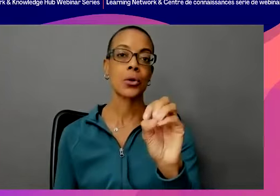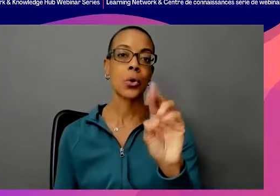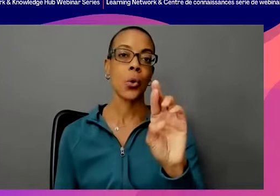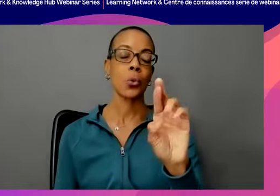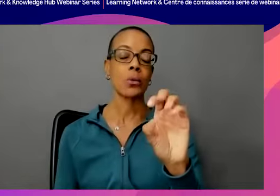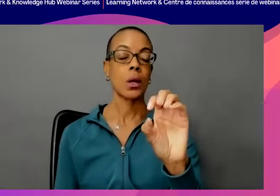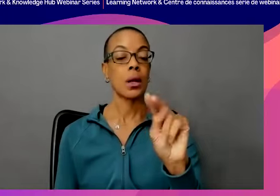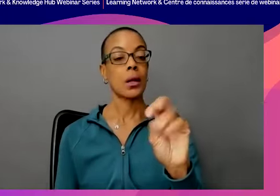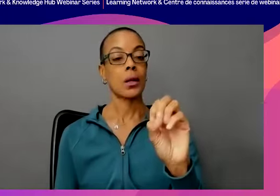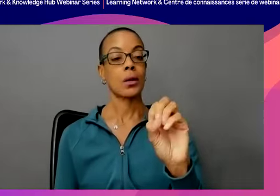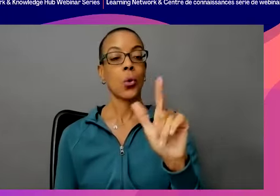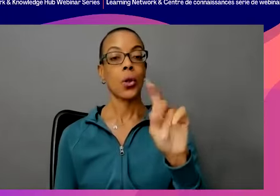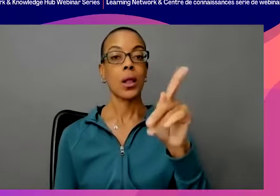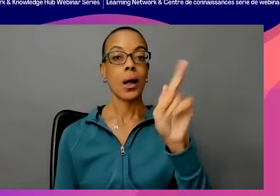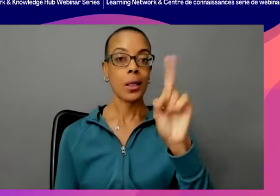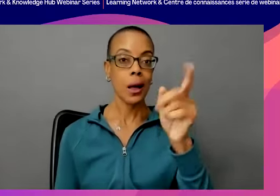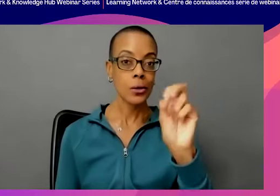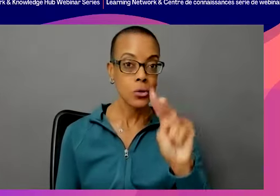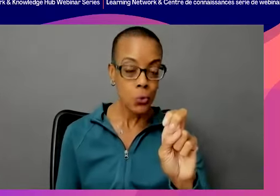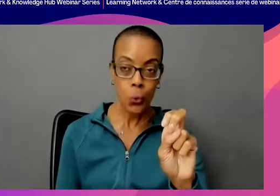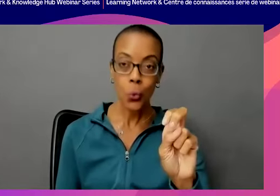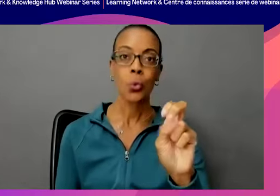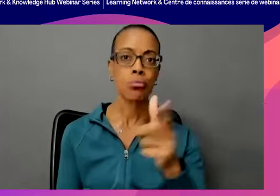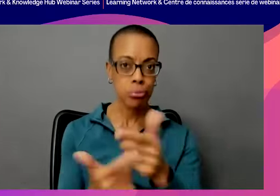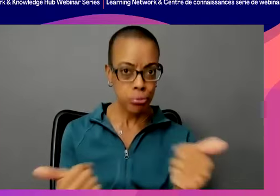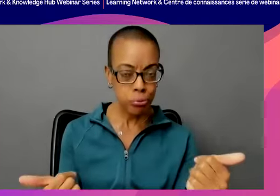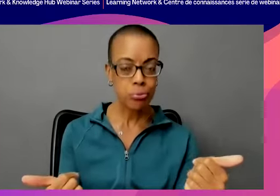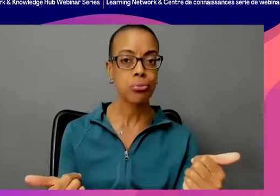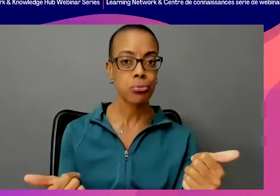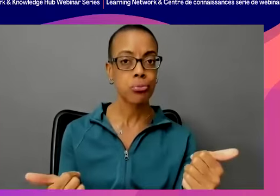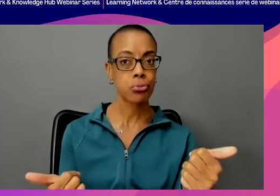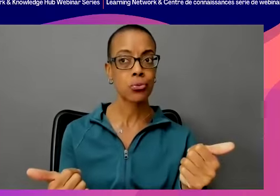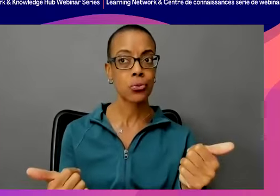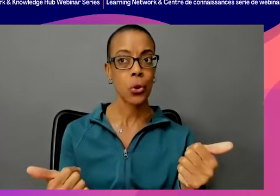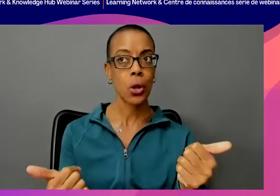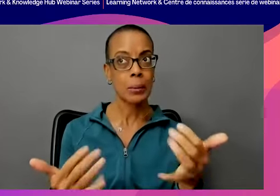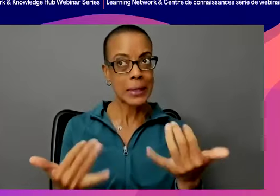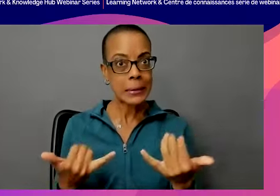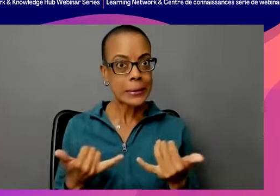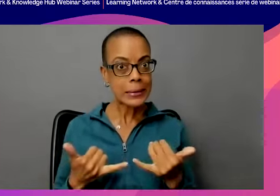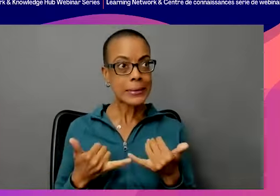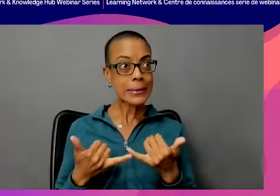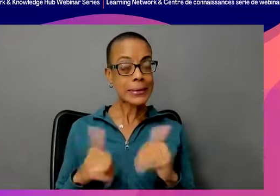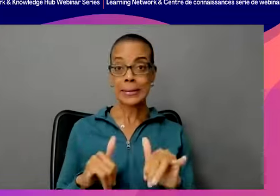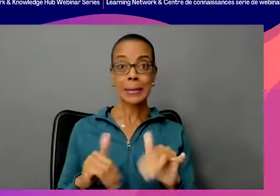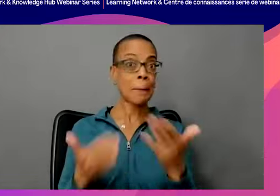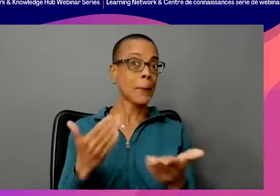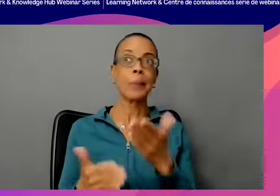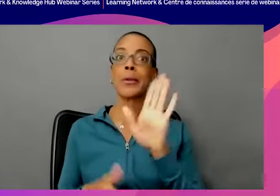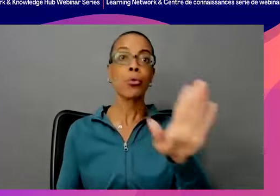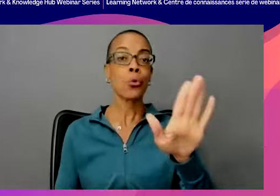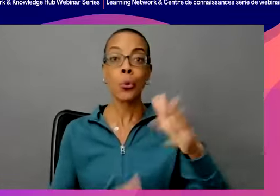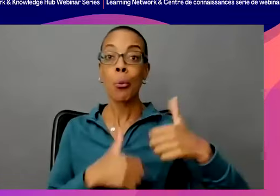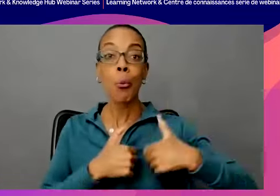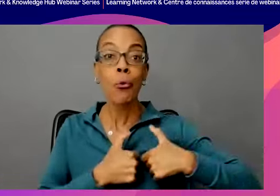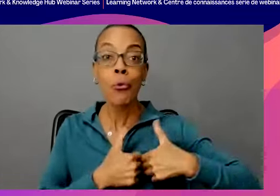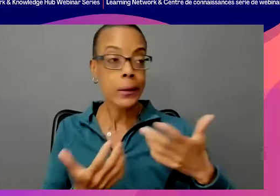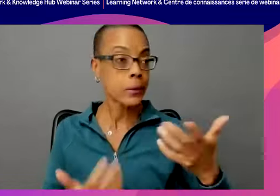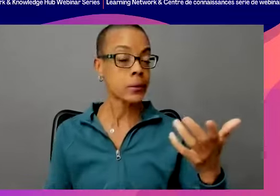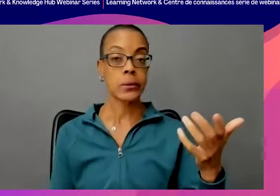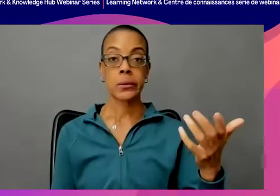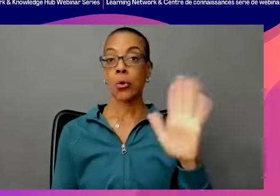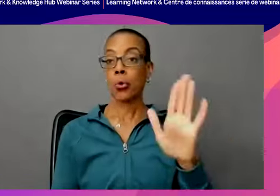because they're accessing needles and paraphernalia, you know, it could be for her boyfriend, it could be for her,